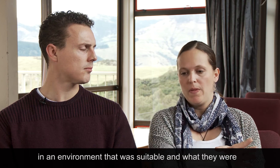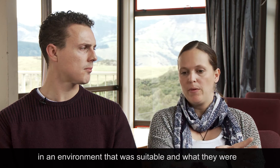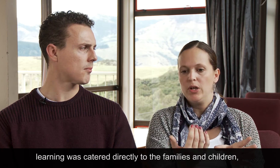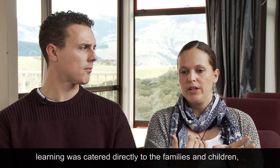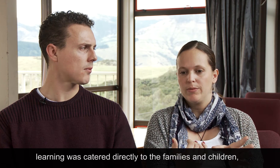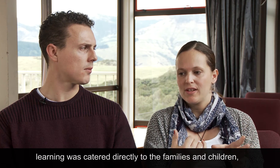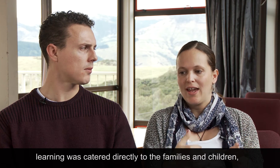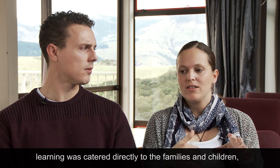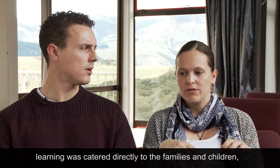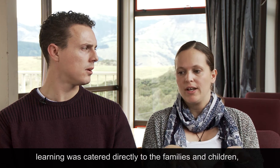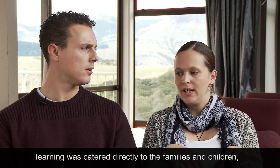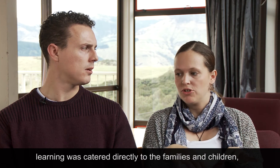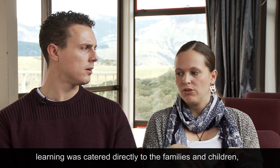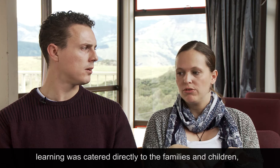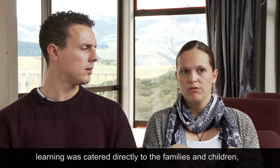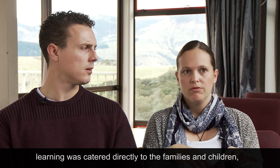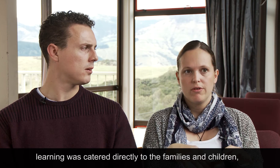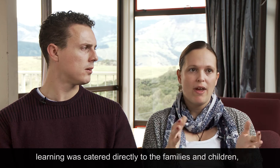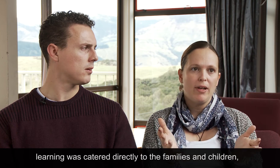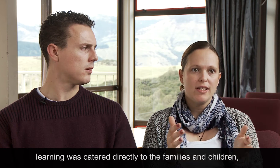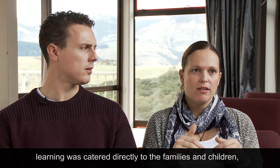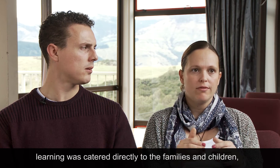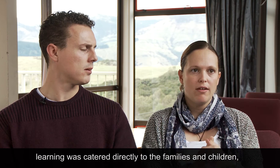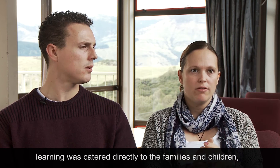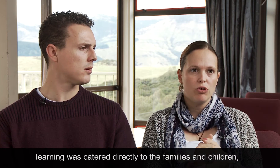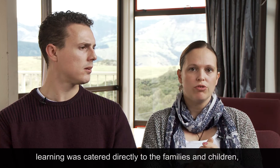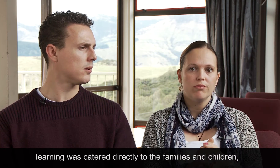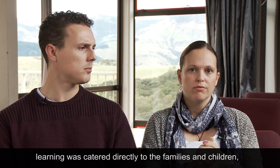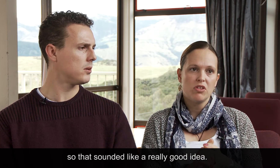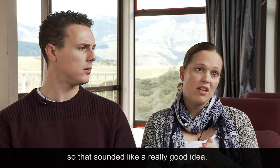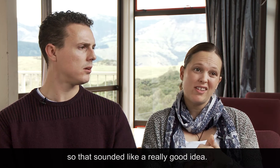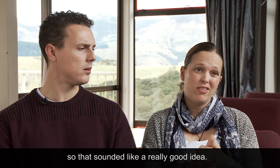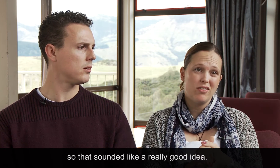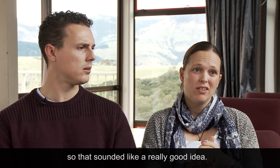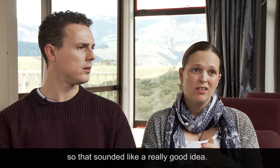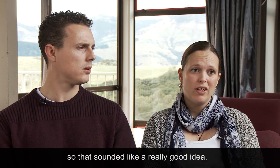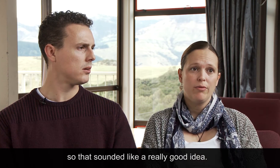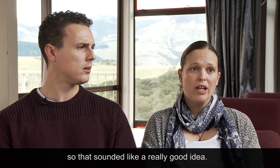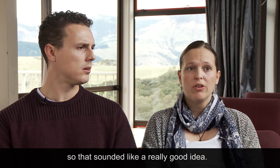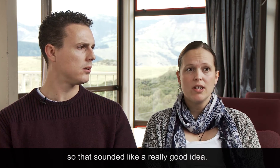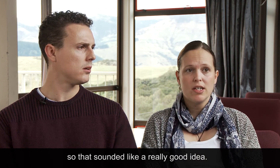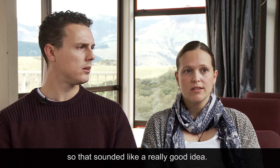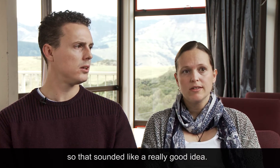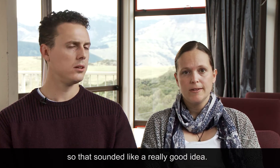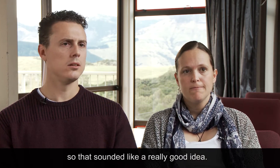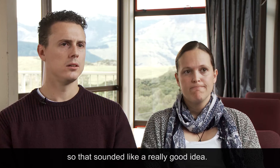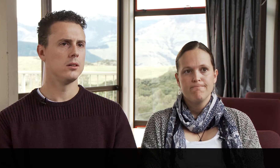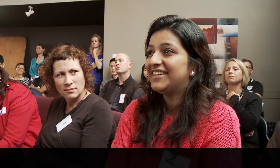they were learning was catered directly to the families and children. So that sounded like a really good idea.